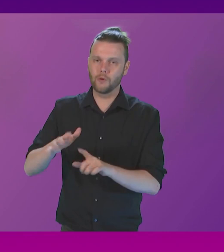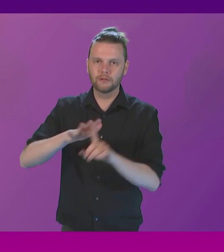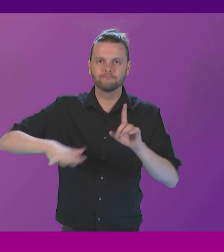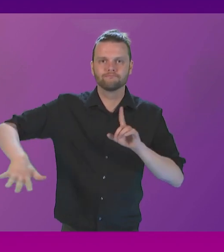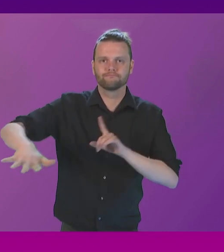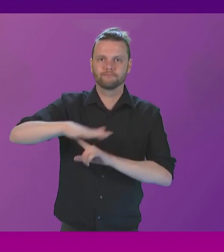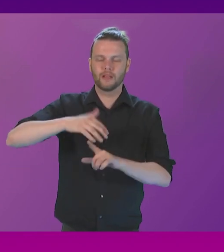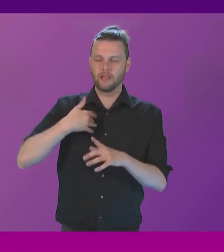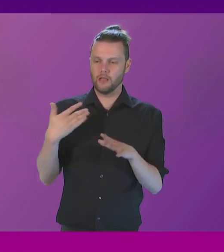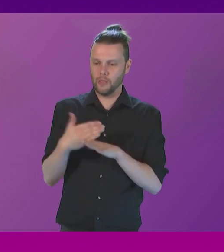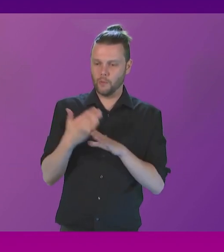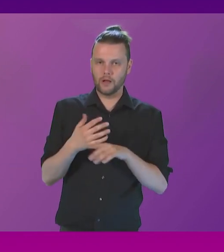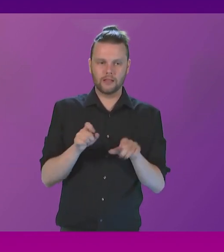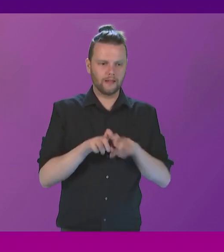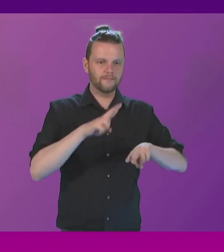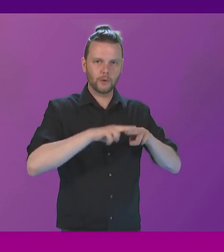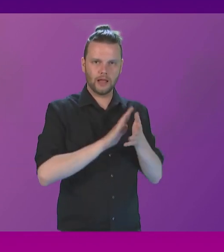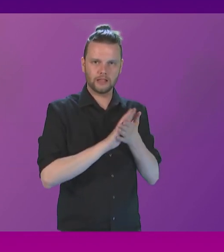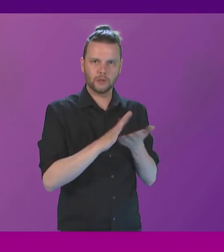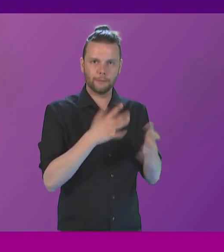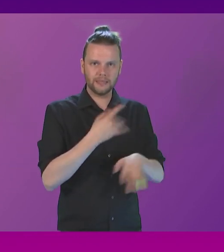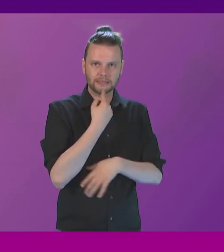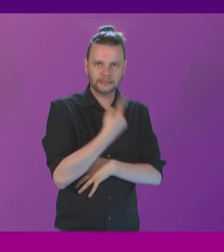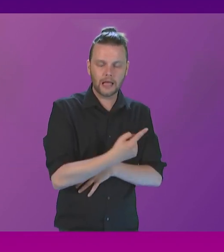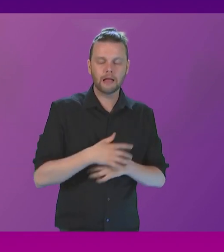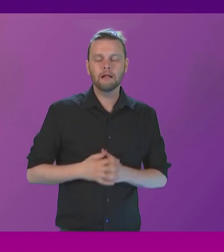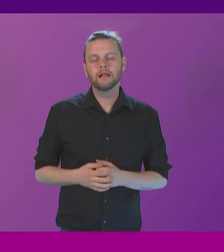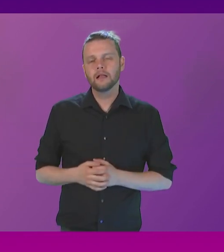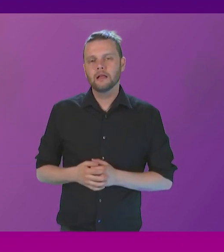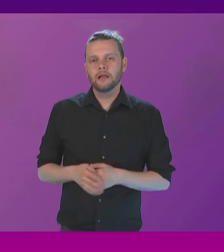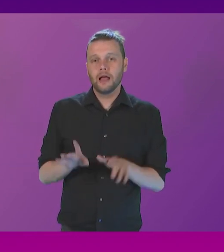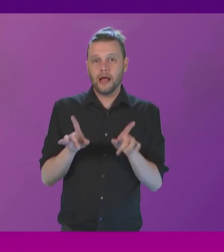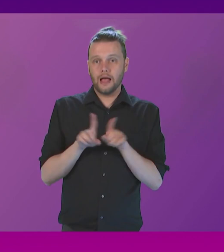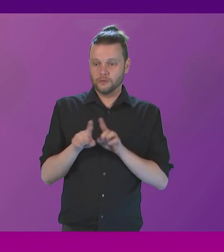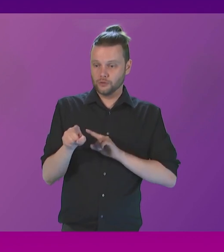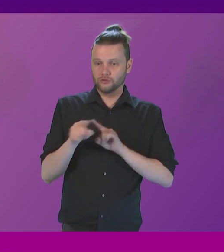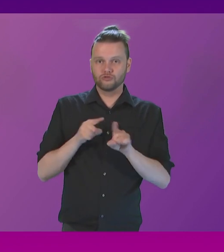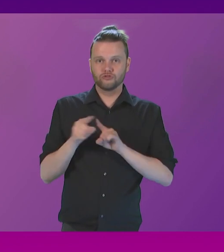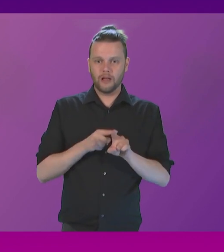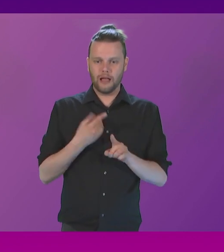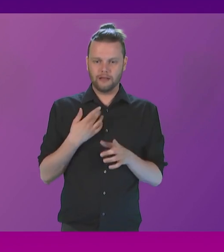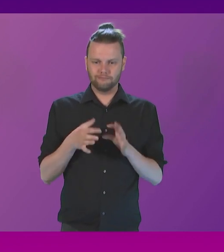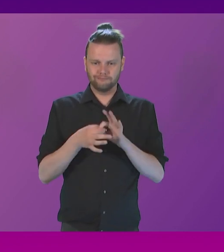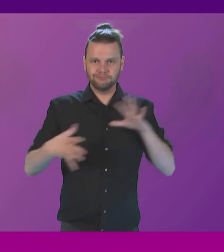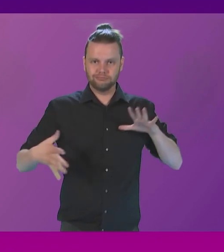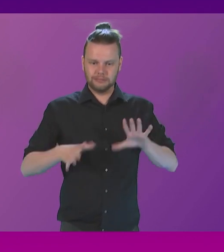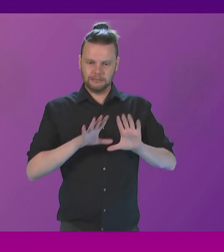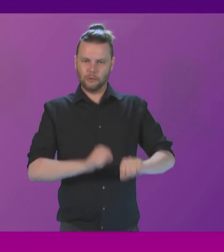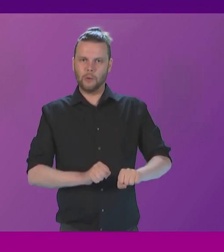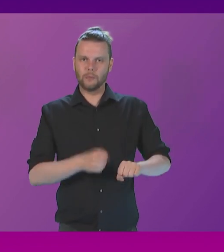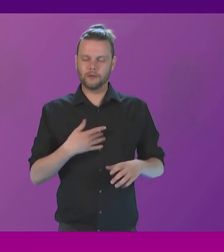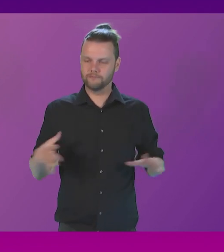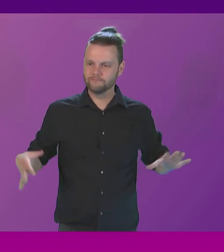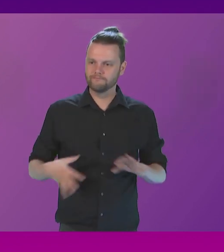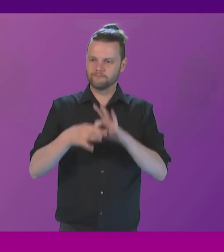-portfolio work that Fiona Hislop referenced and to try and avoid the disconnect that Oliver